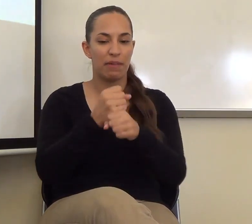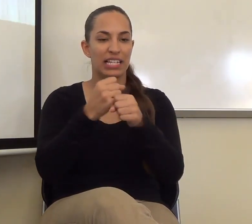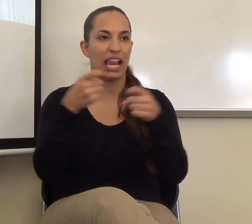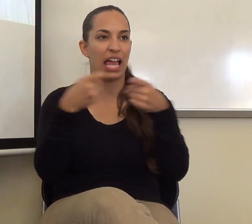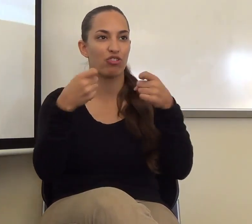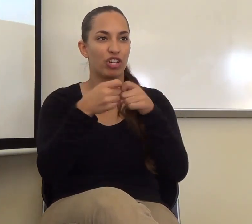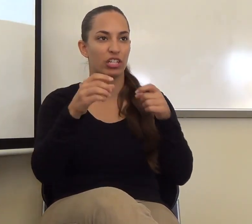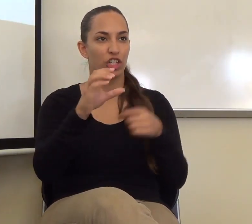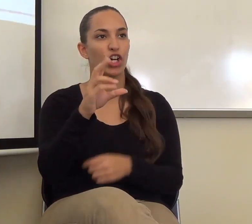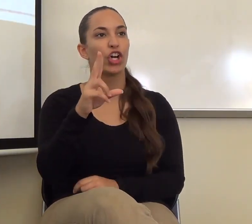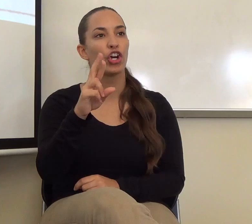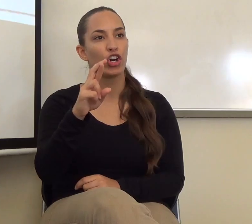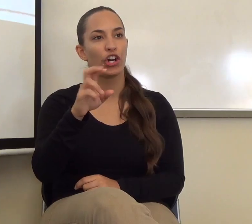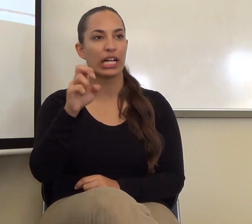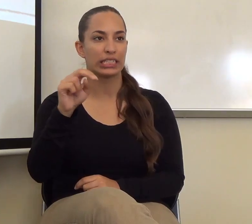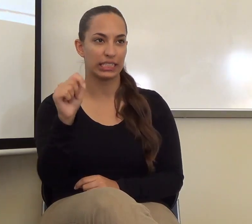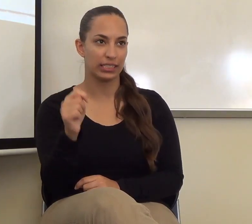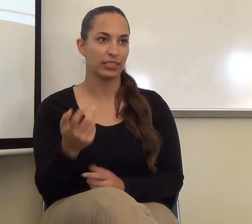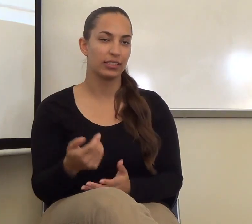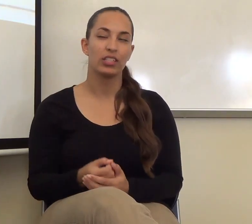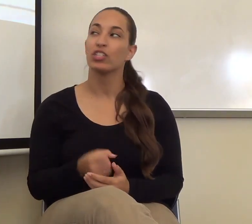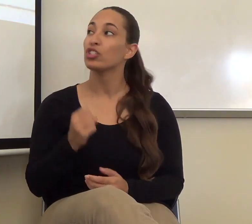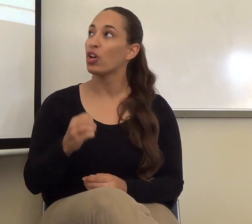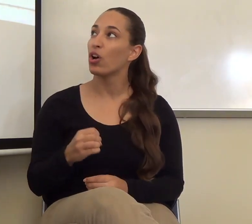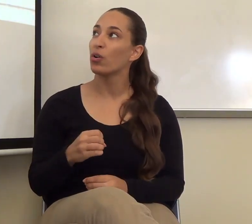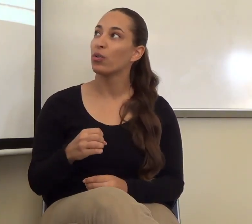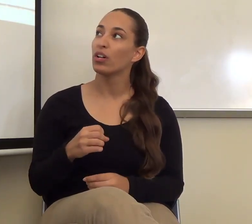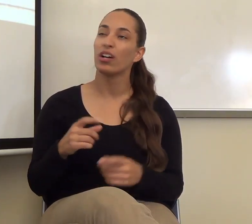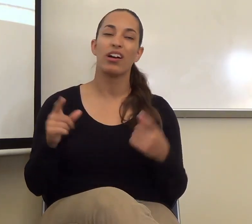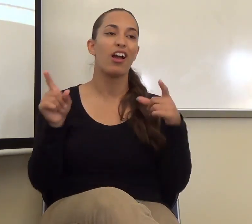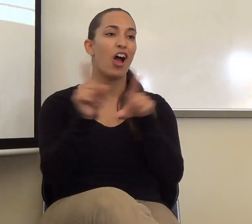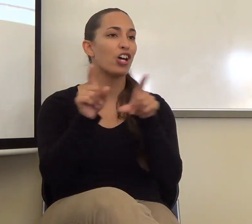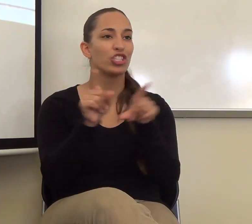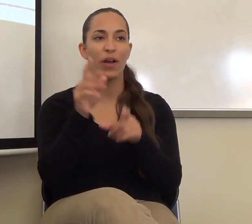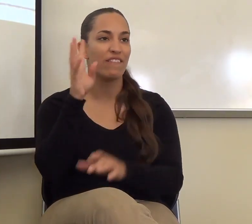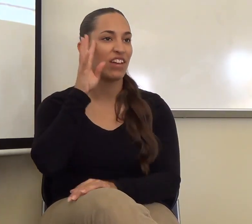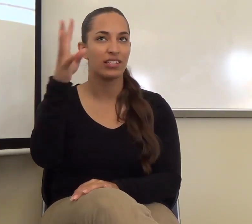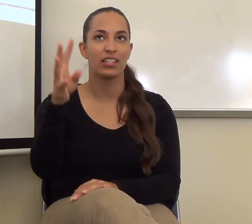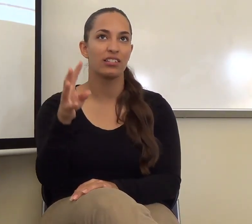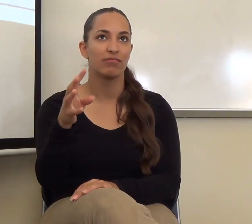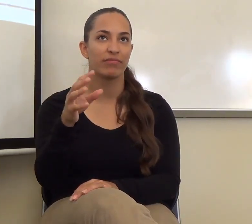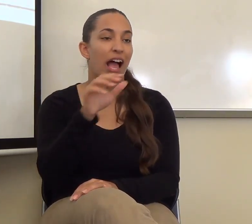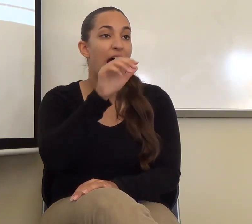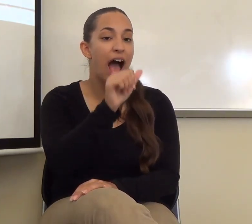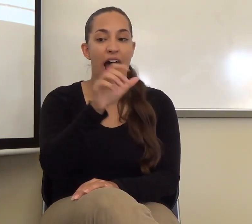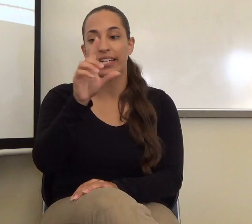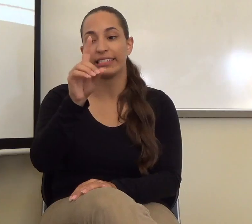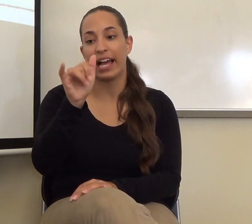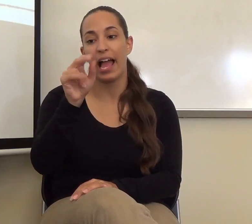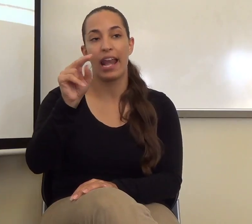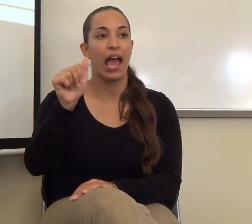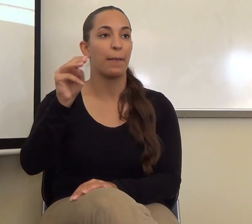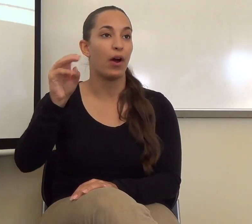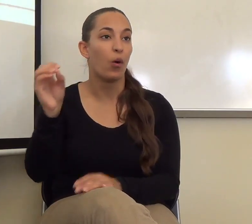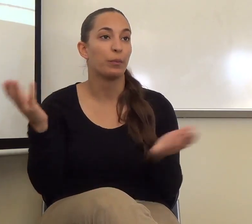So he invented the electric motor, he also invented a dynamo. So, for our purposes, if I can